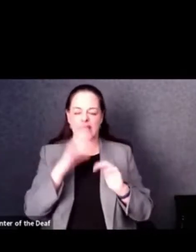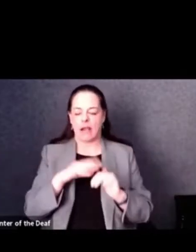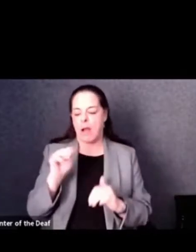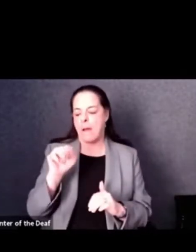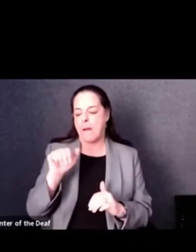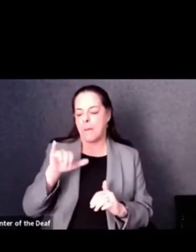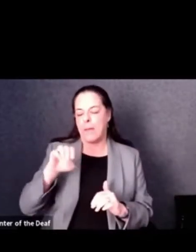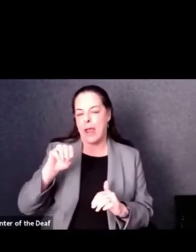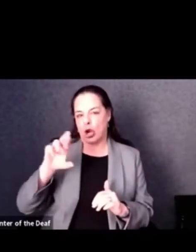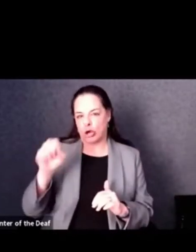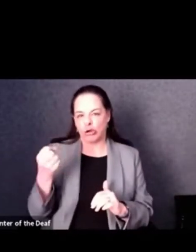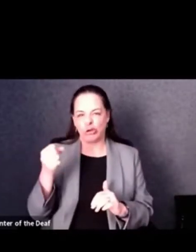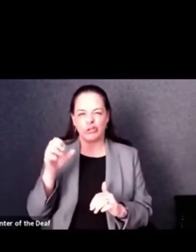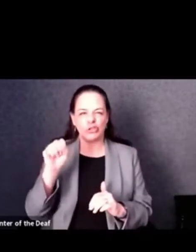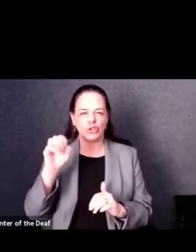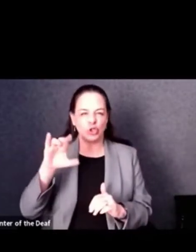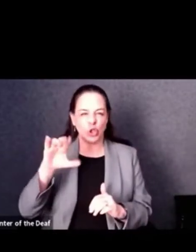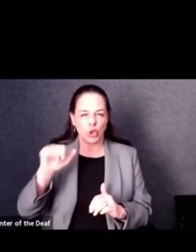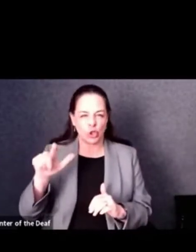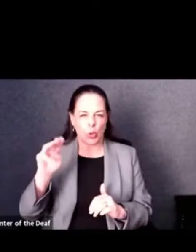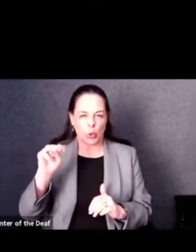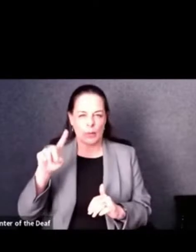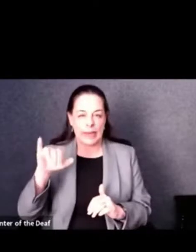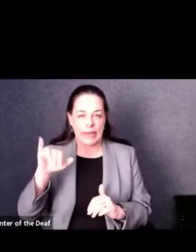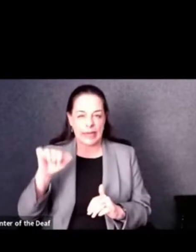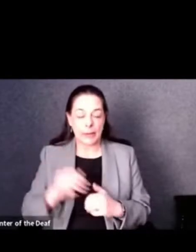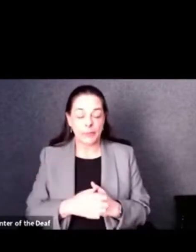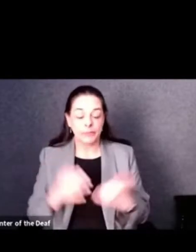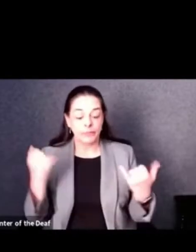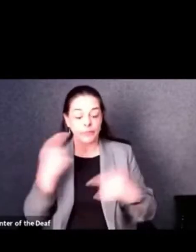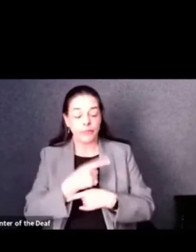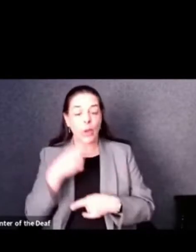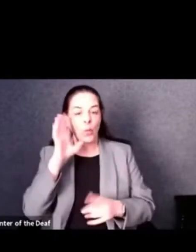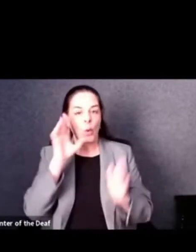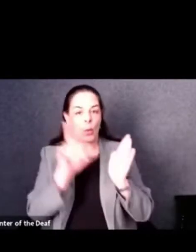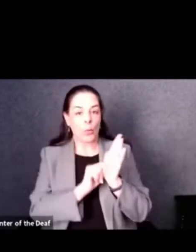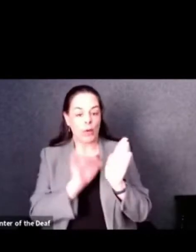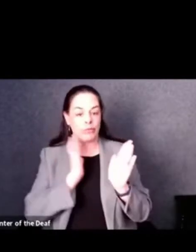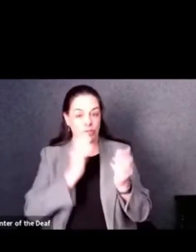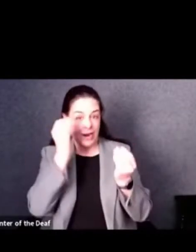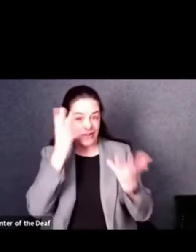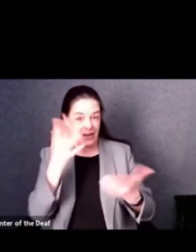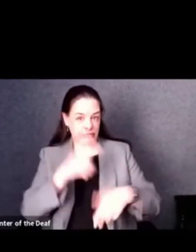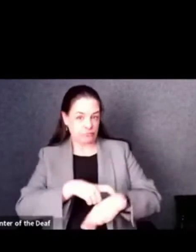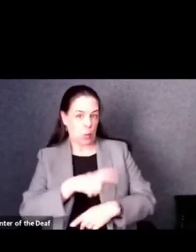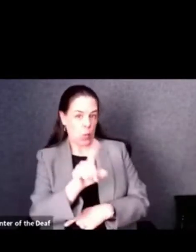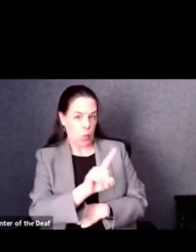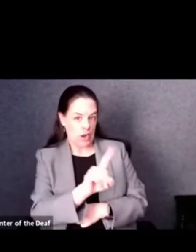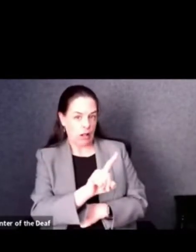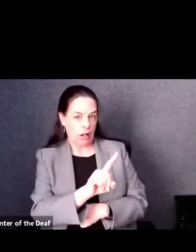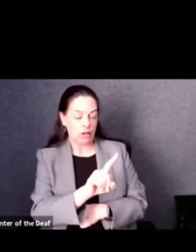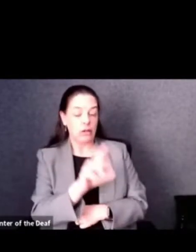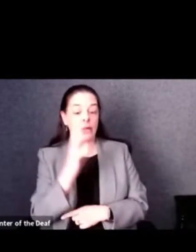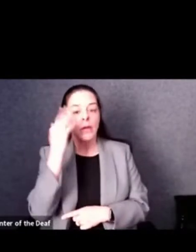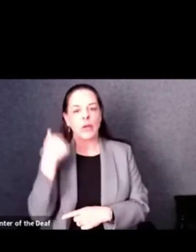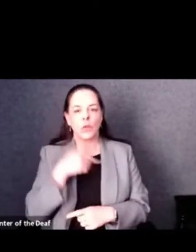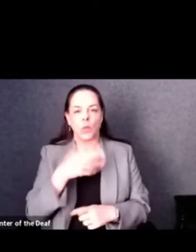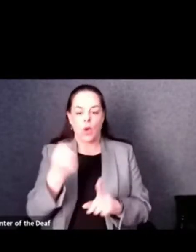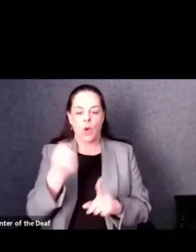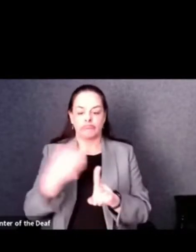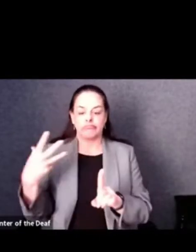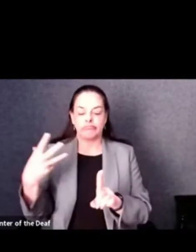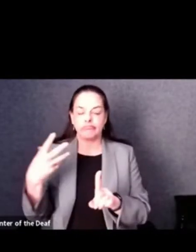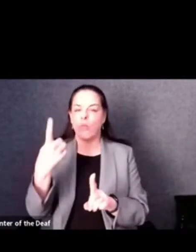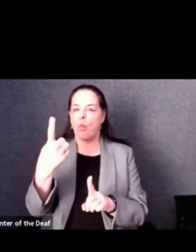platforms. Today, we are publishing our data at 1 p.m. so we can provide some context behind one of the